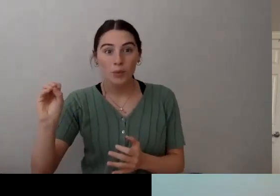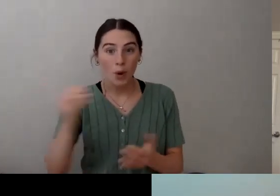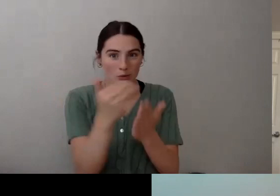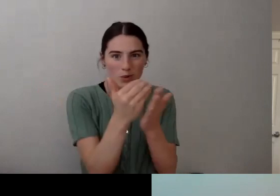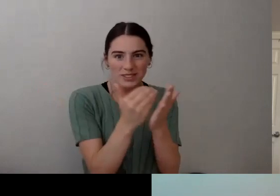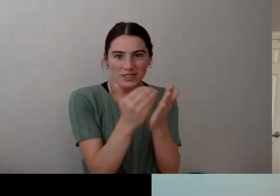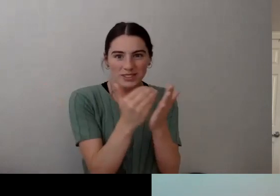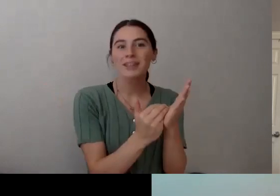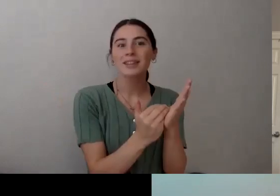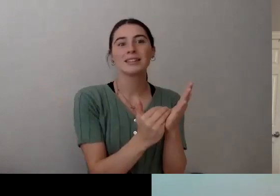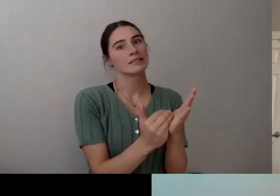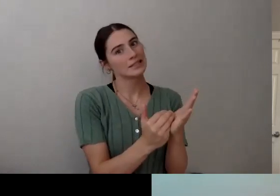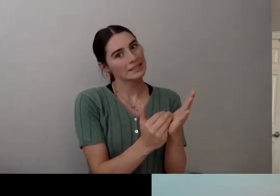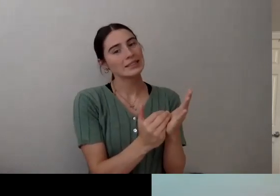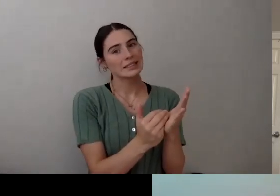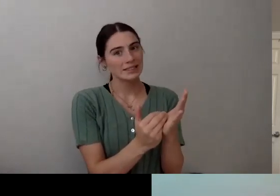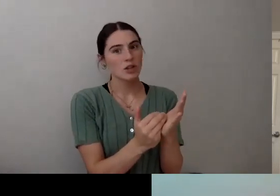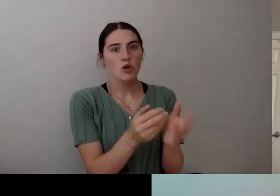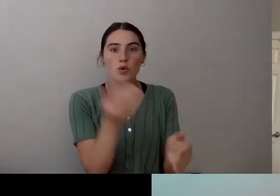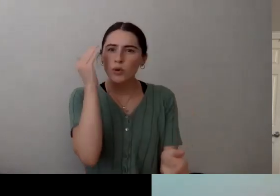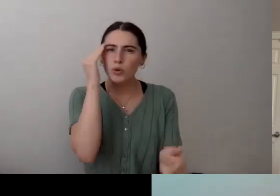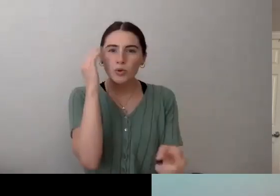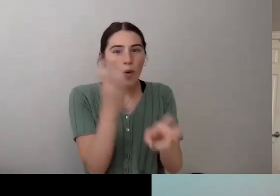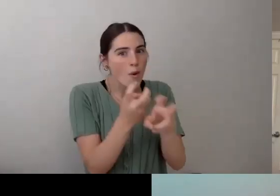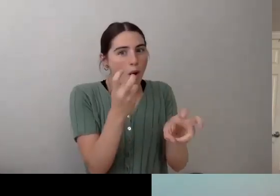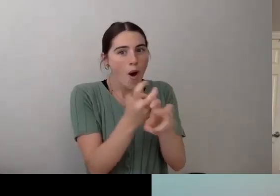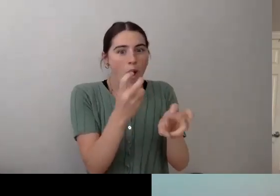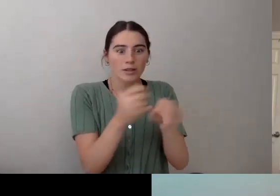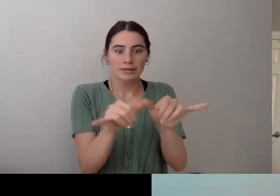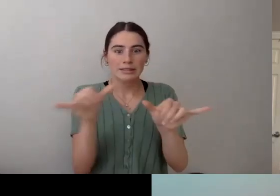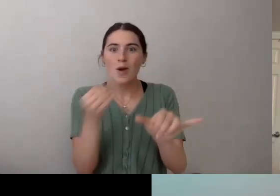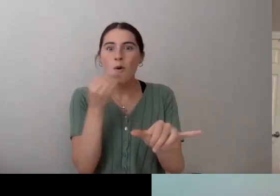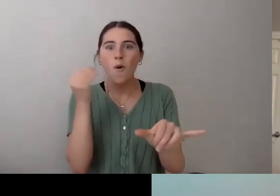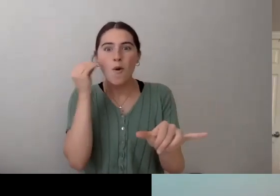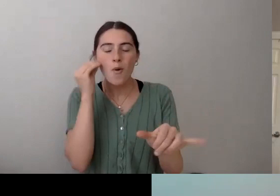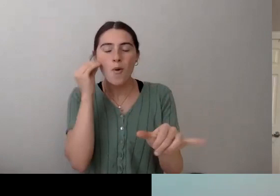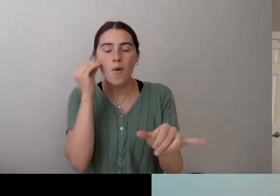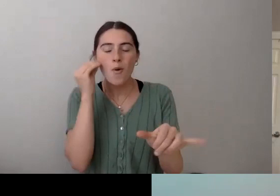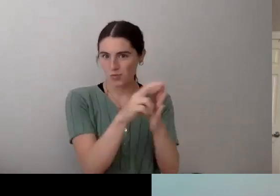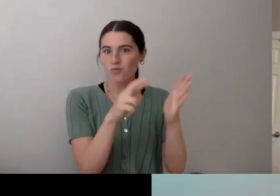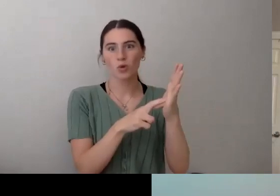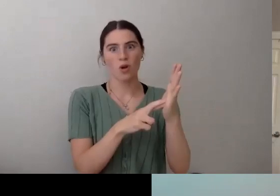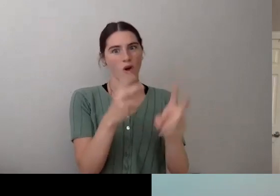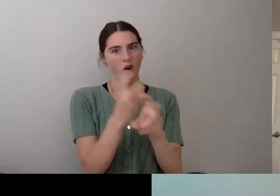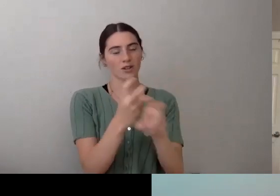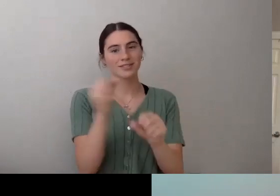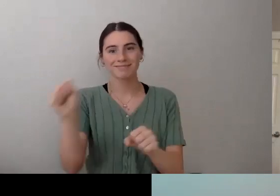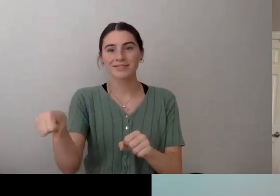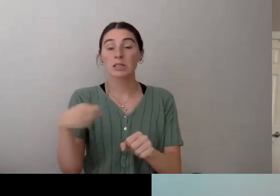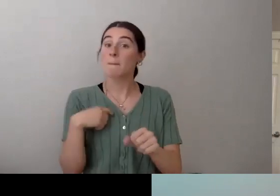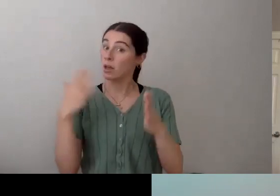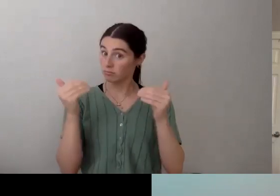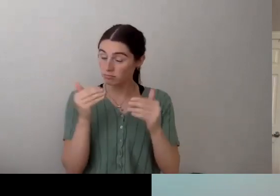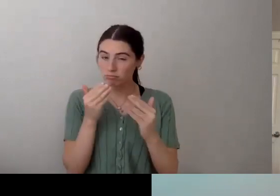I know it's really hard with everybody being stuck at home, so we're just going to try and push through this. But before we start,